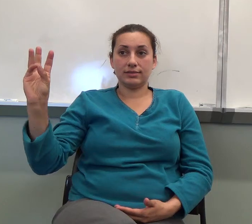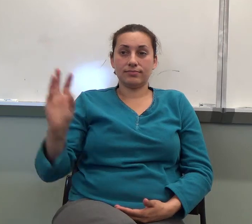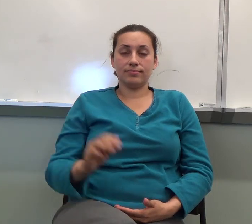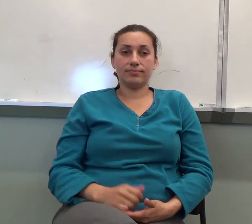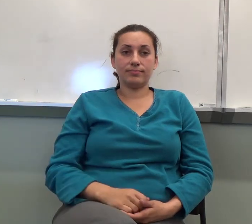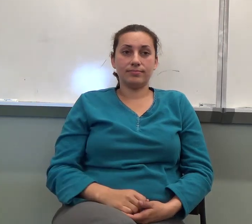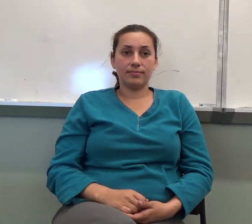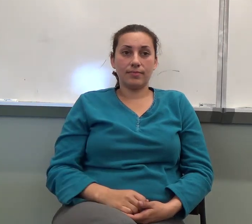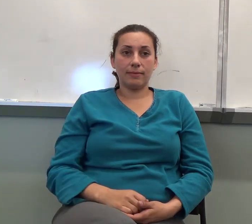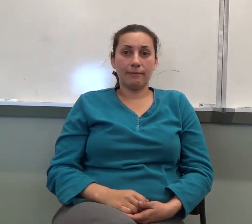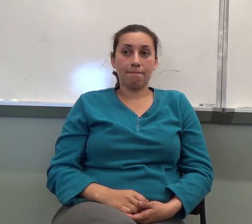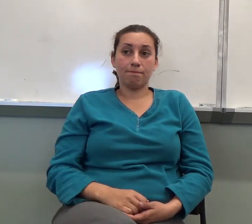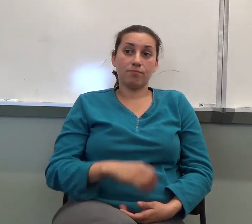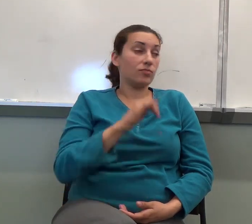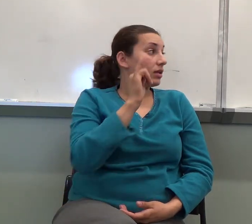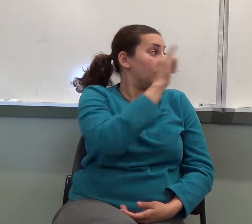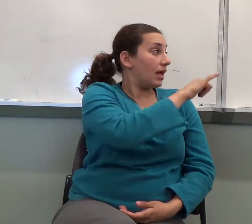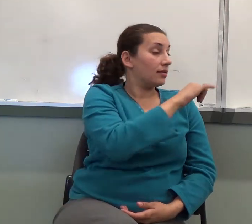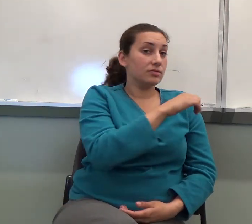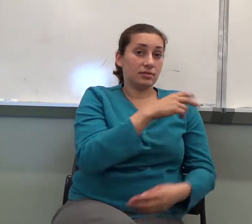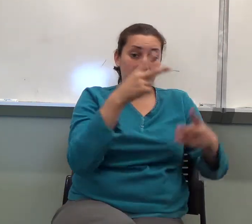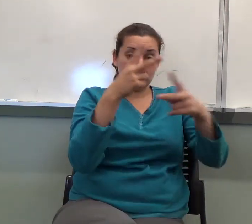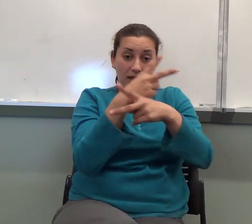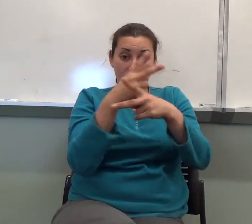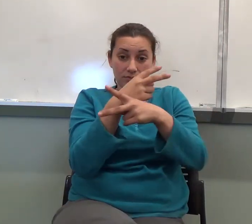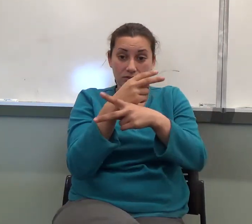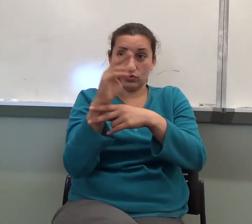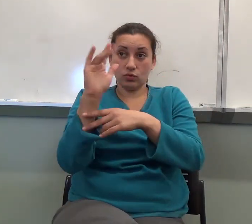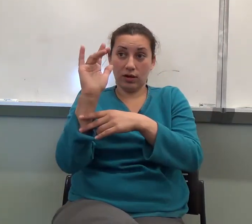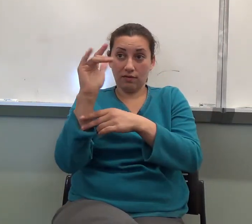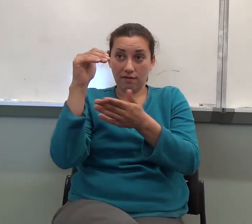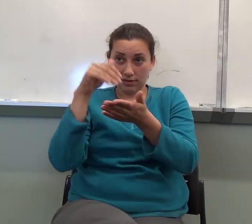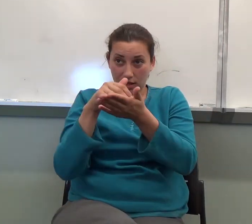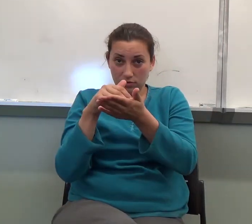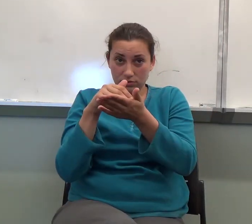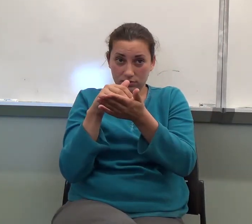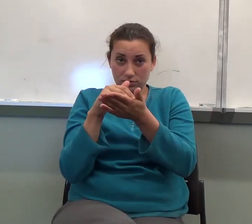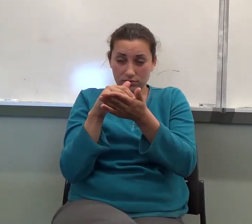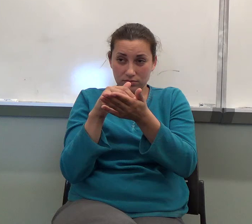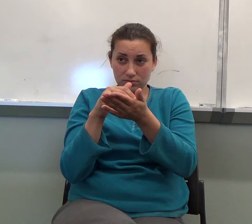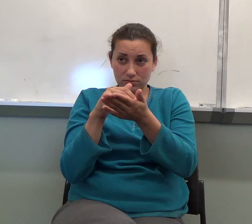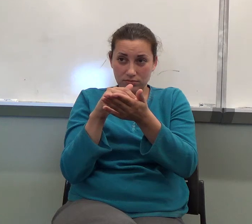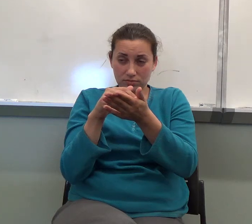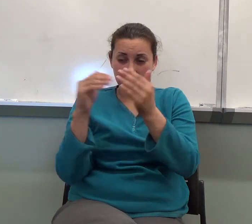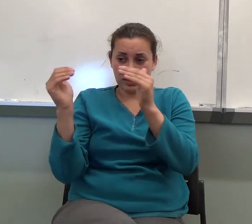So this factor right here, multiplied by the 25,000, gives you, what you have to pay back,